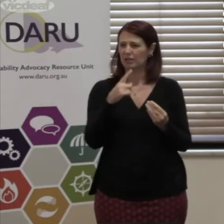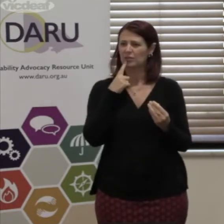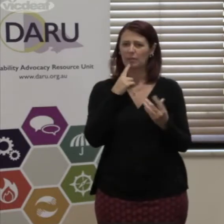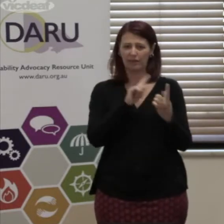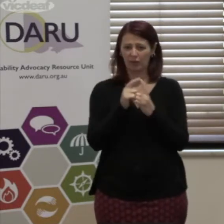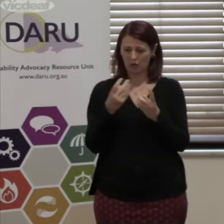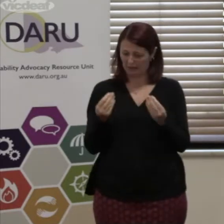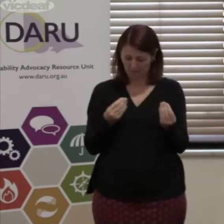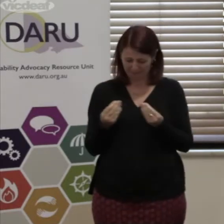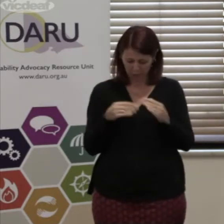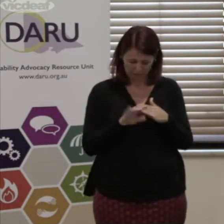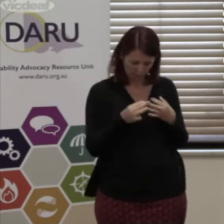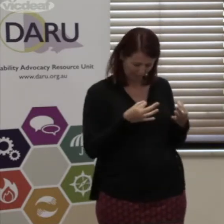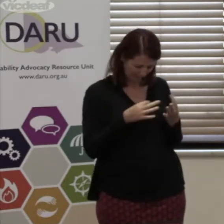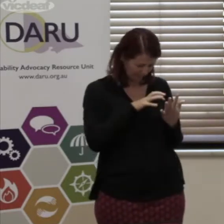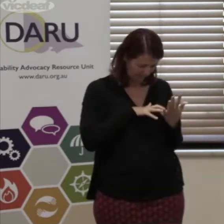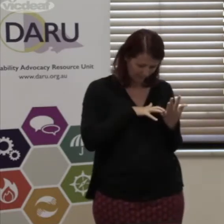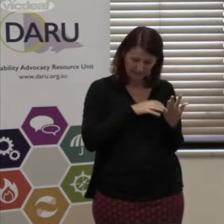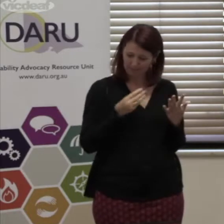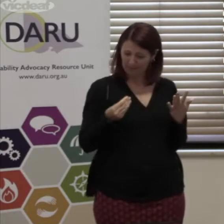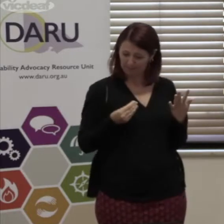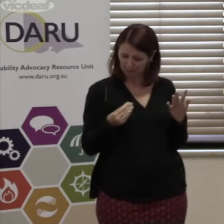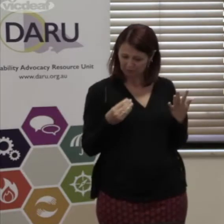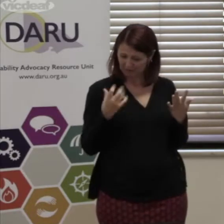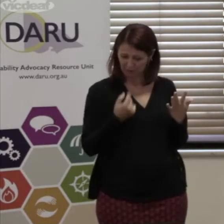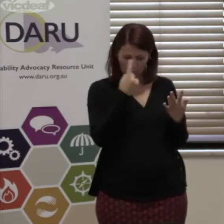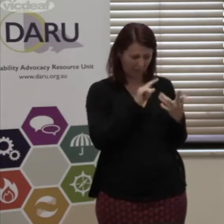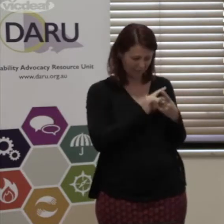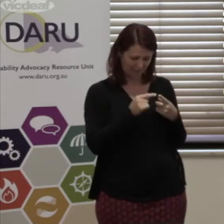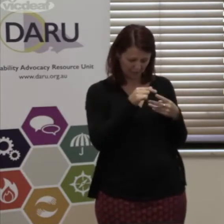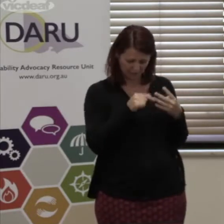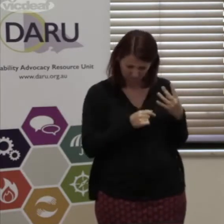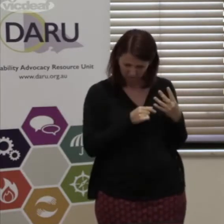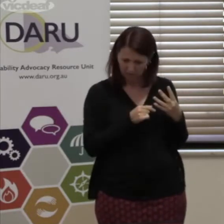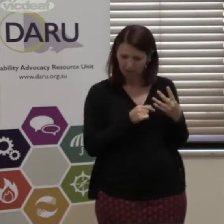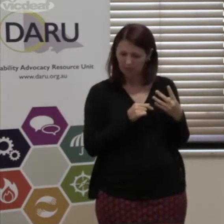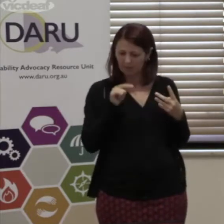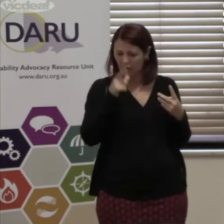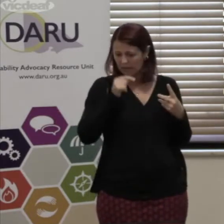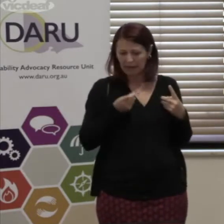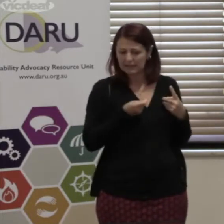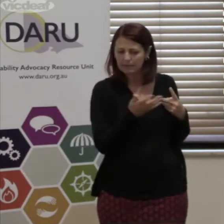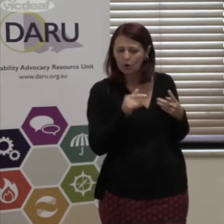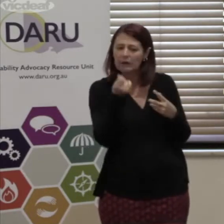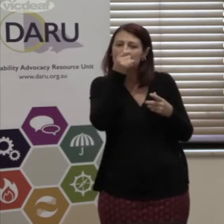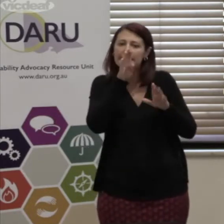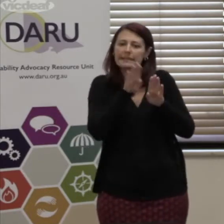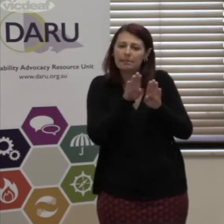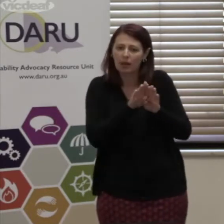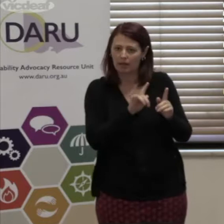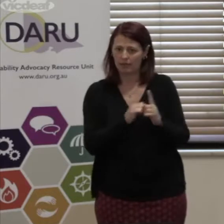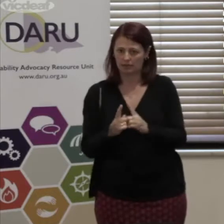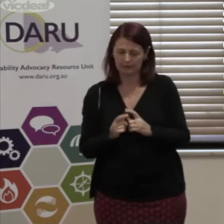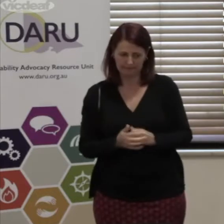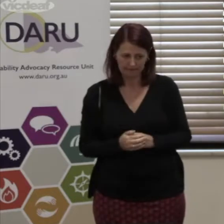get budgets in your plan and that even though your budget's got one thing against it, you're allowed to spend it on similar things. So it's one